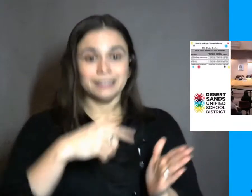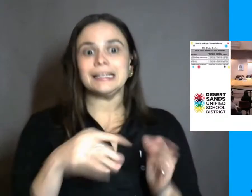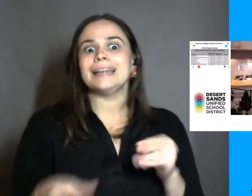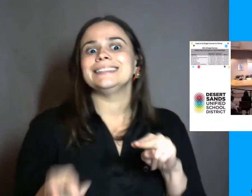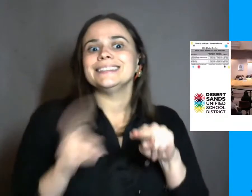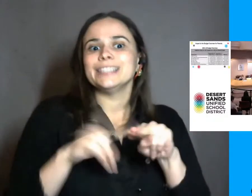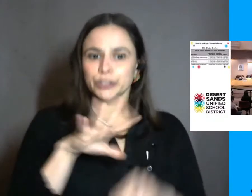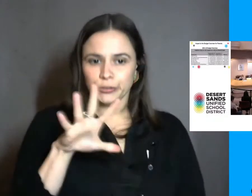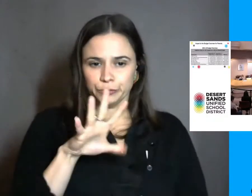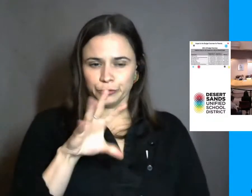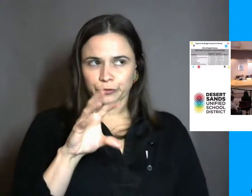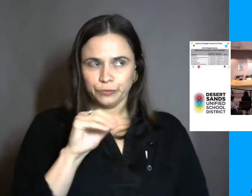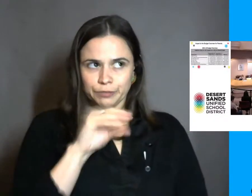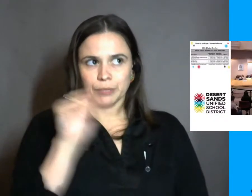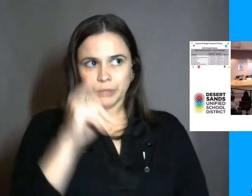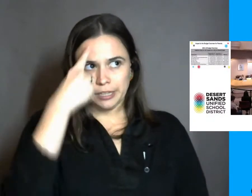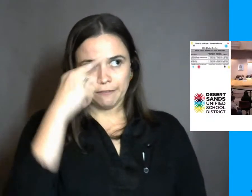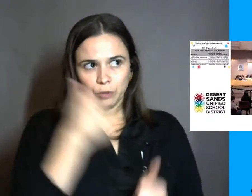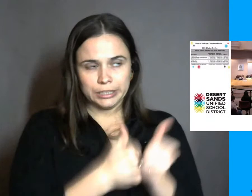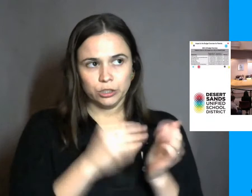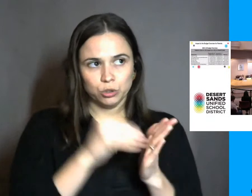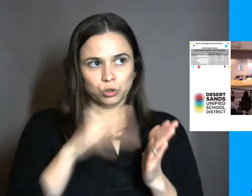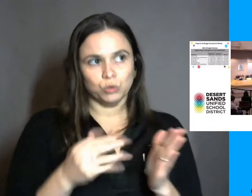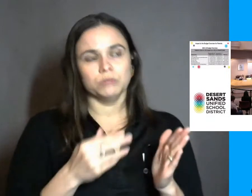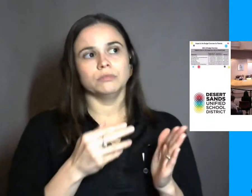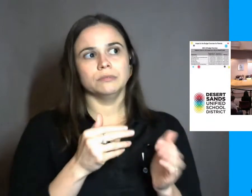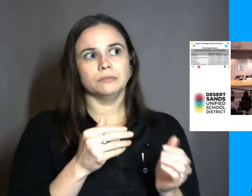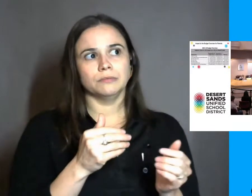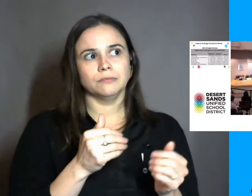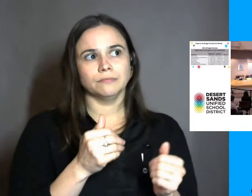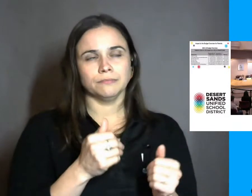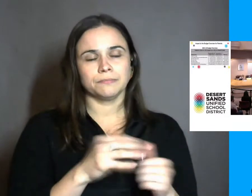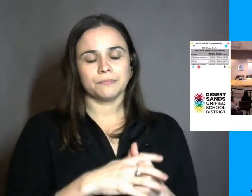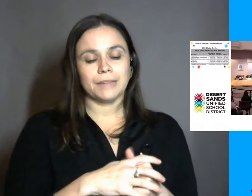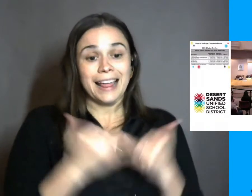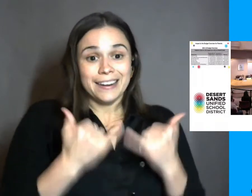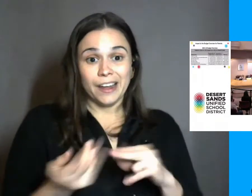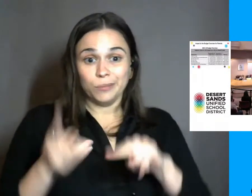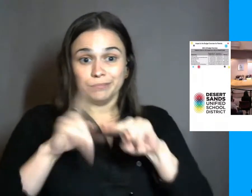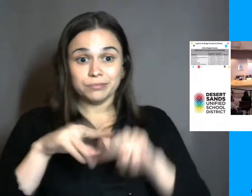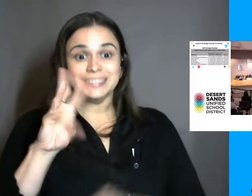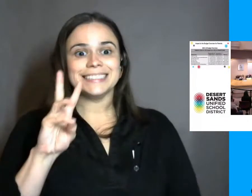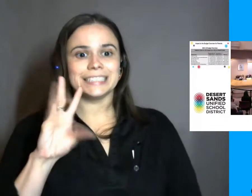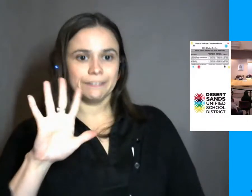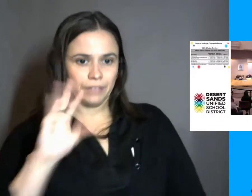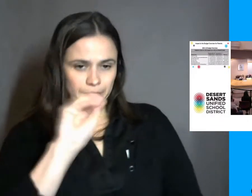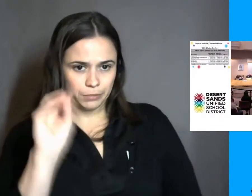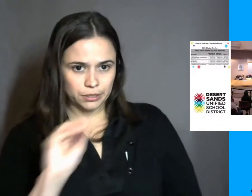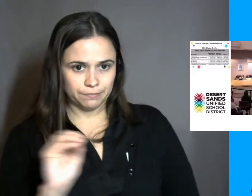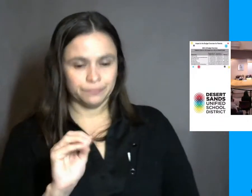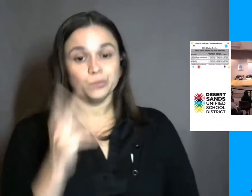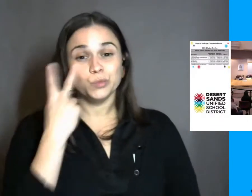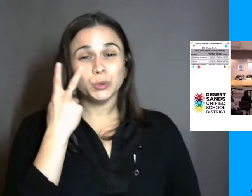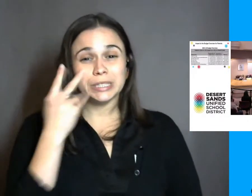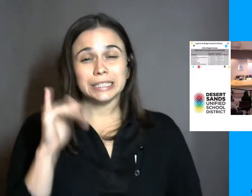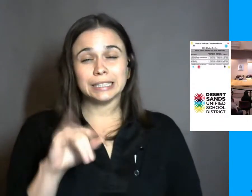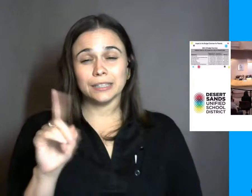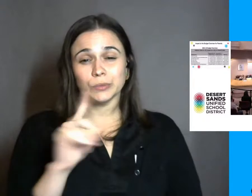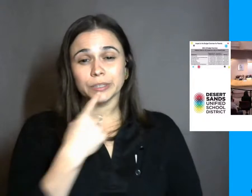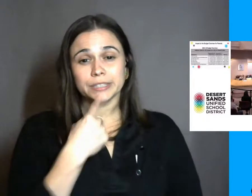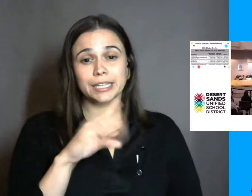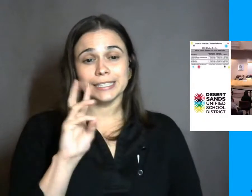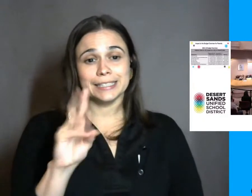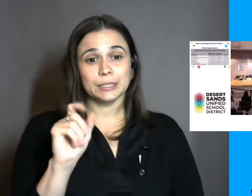student dollar amount. That now is grown to 65%. So that's where you see the $6.1